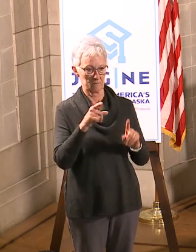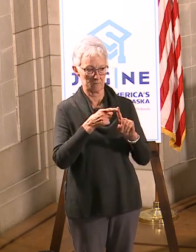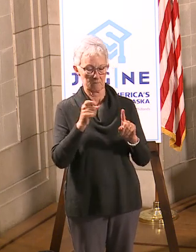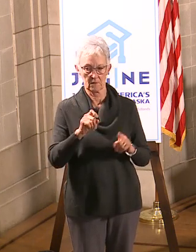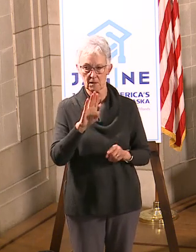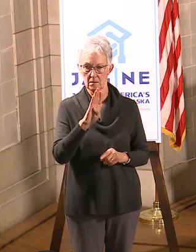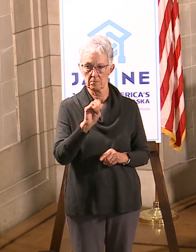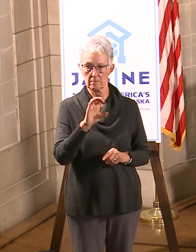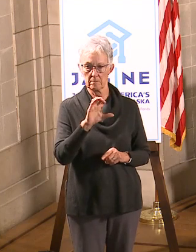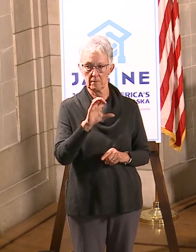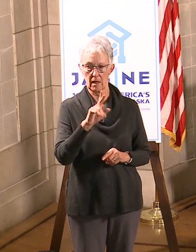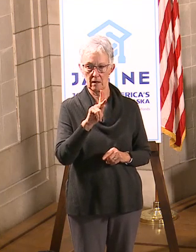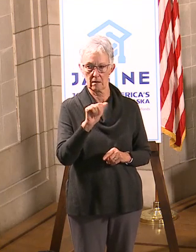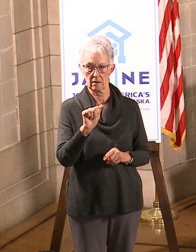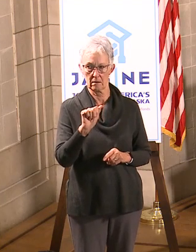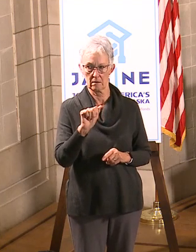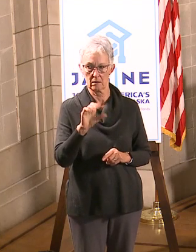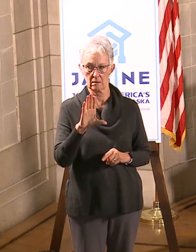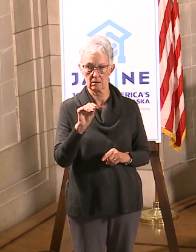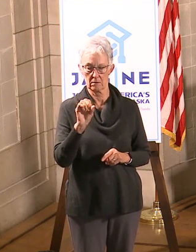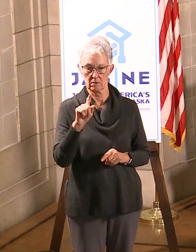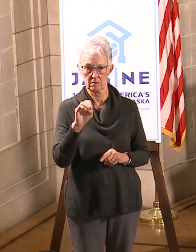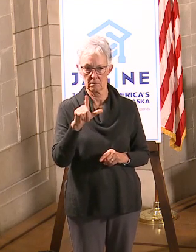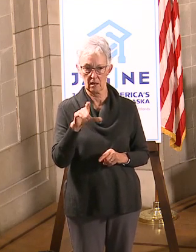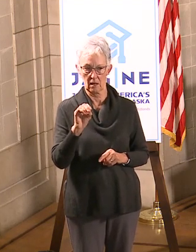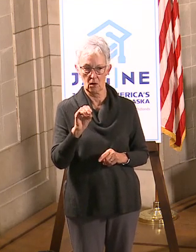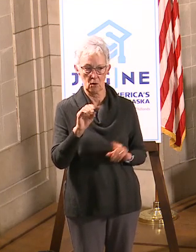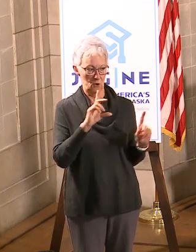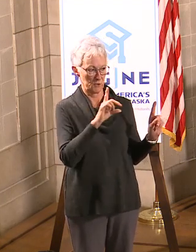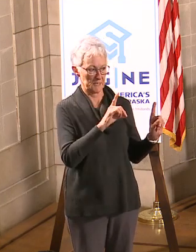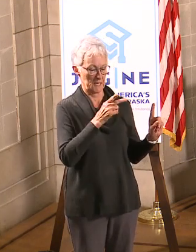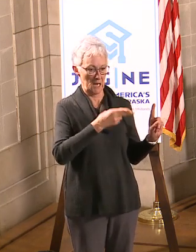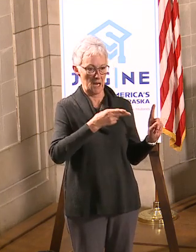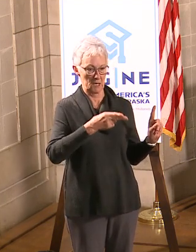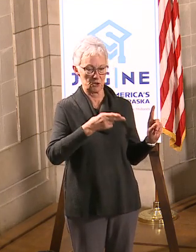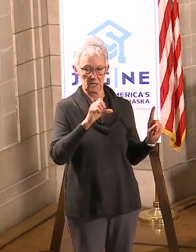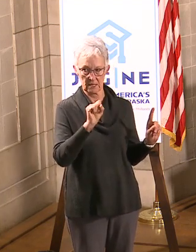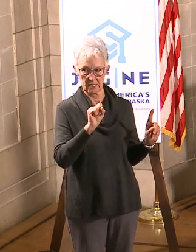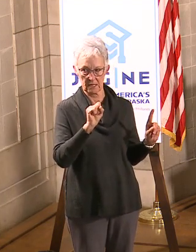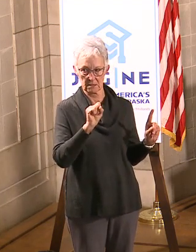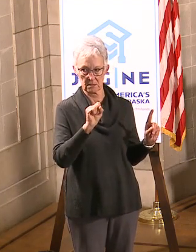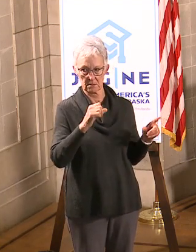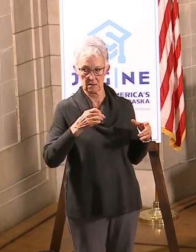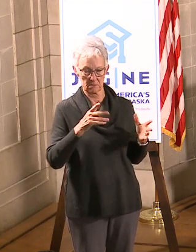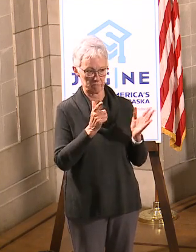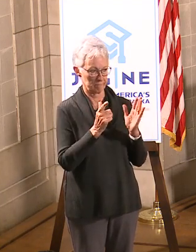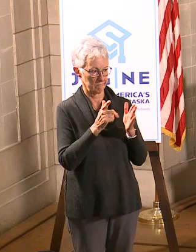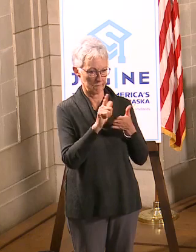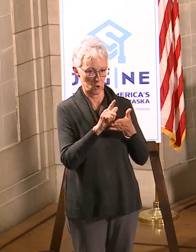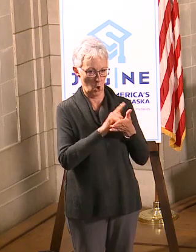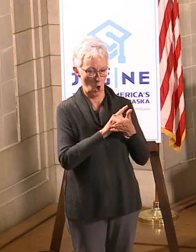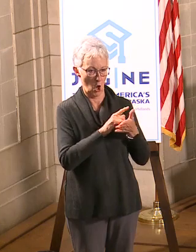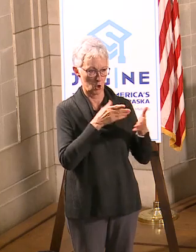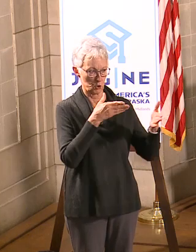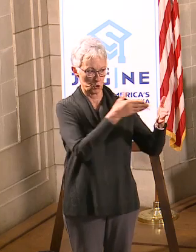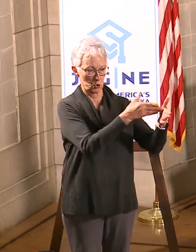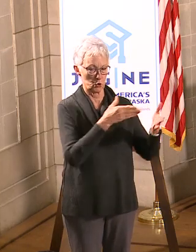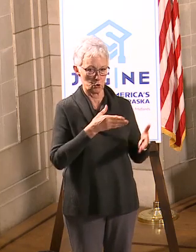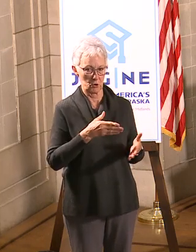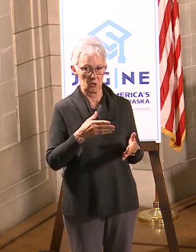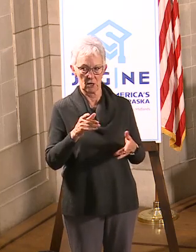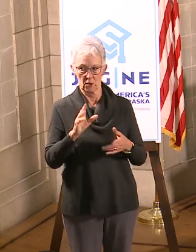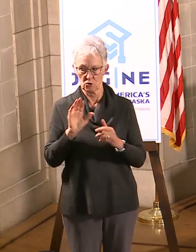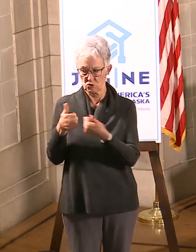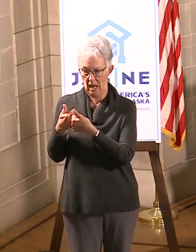Becca Costello was about an HHS lawsuit challenging an arbitrator's decision with regard to dress code